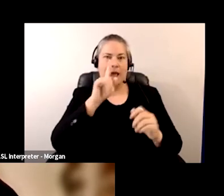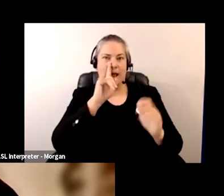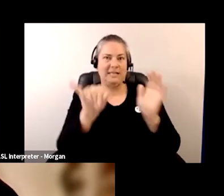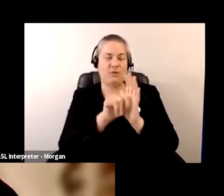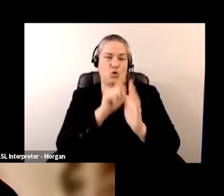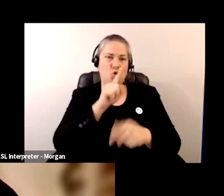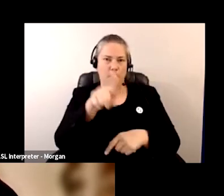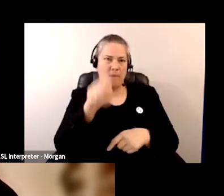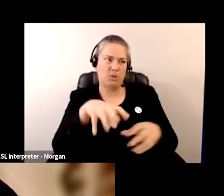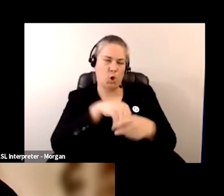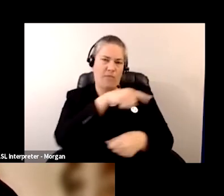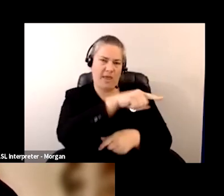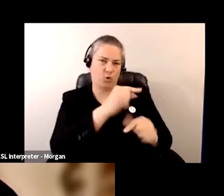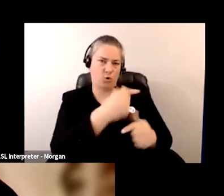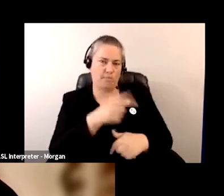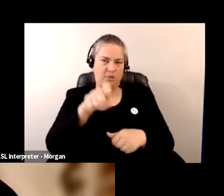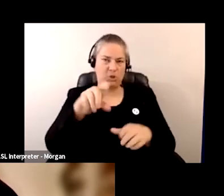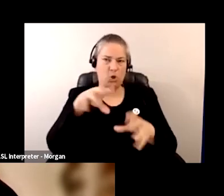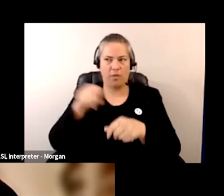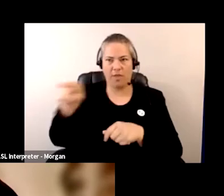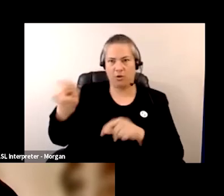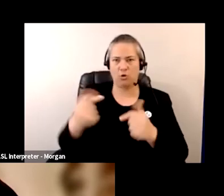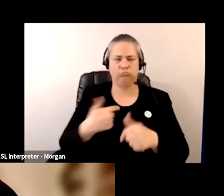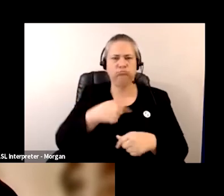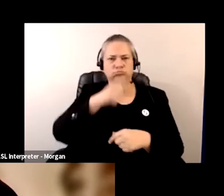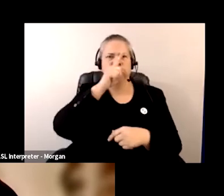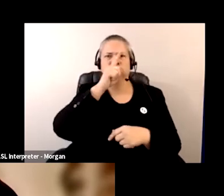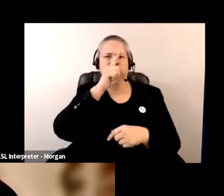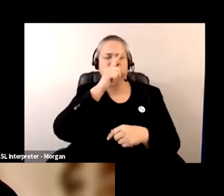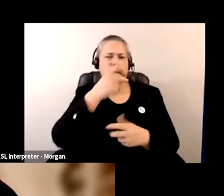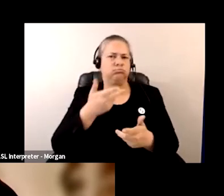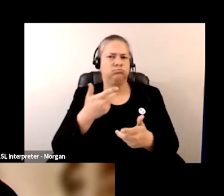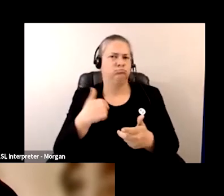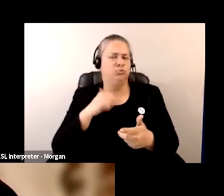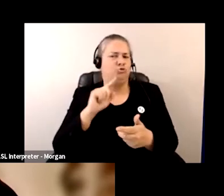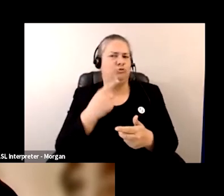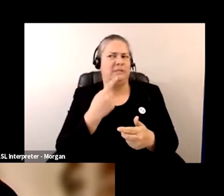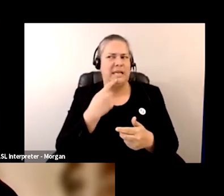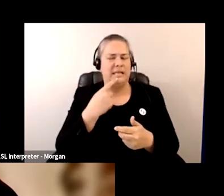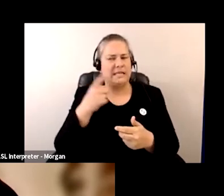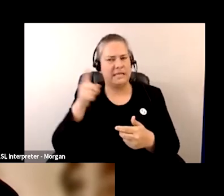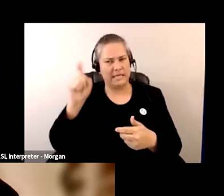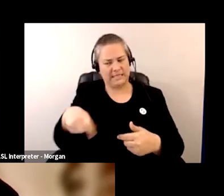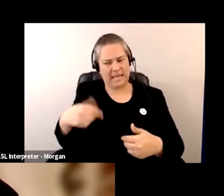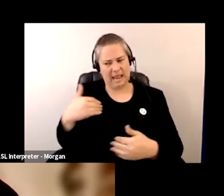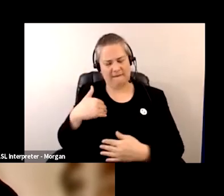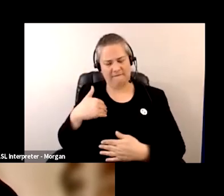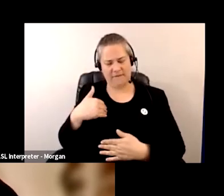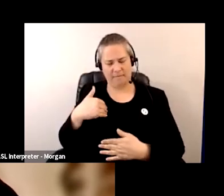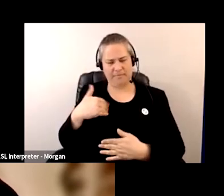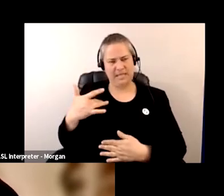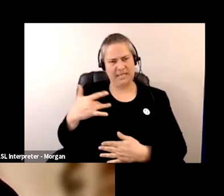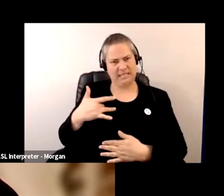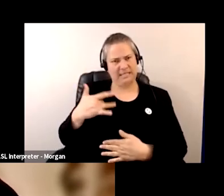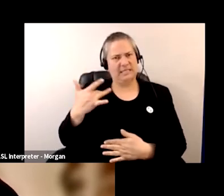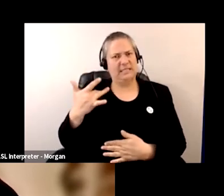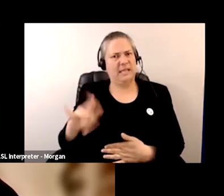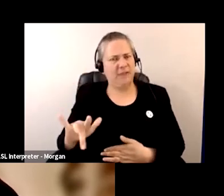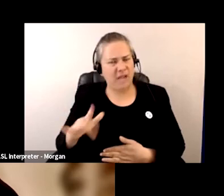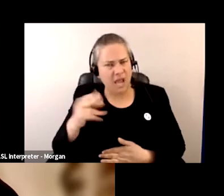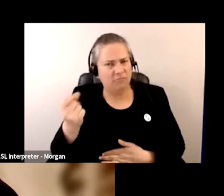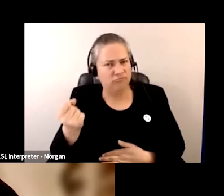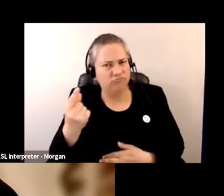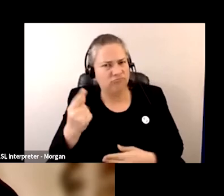group X, or something like that. We are trying to say there needs to be sensitivity and an openness